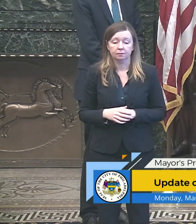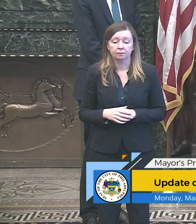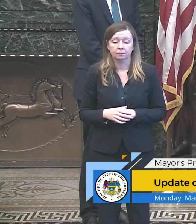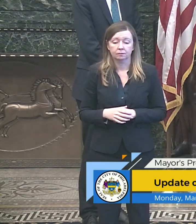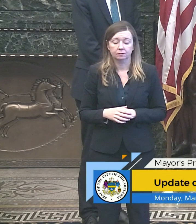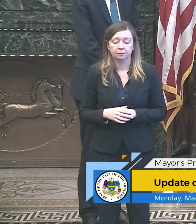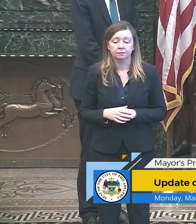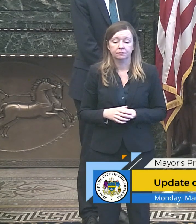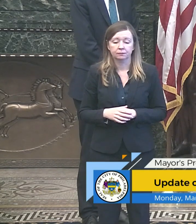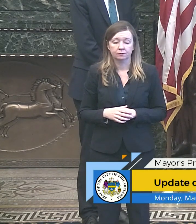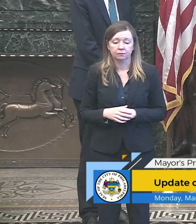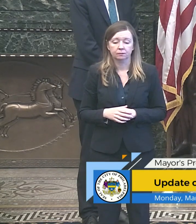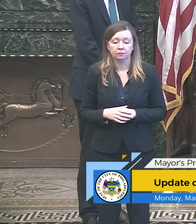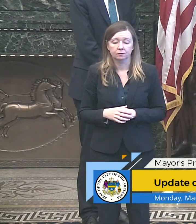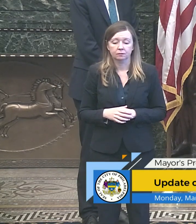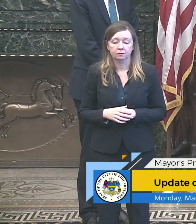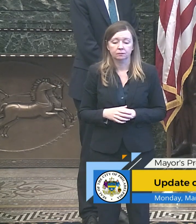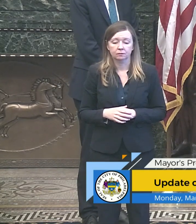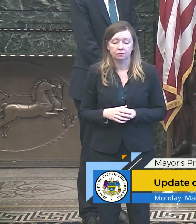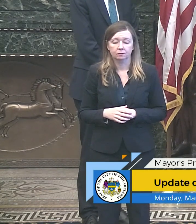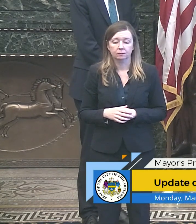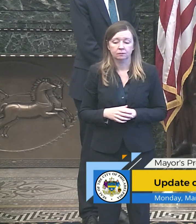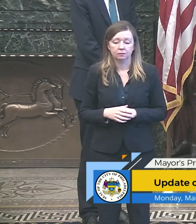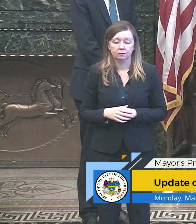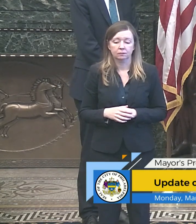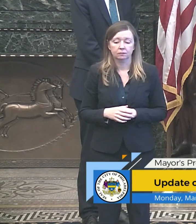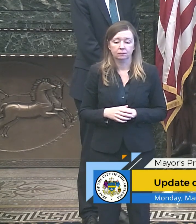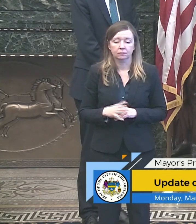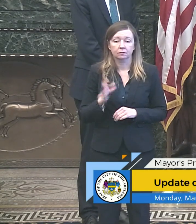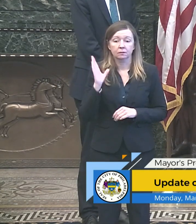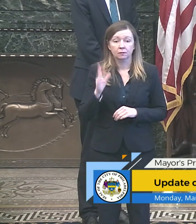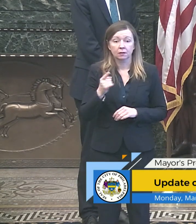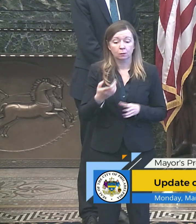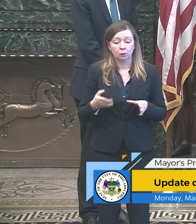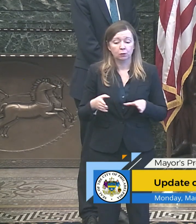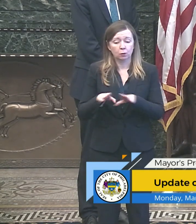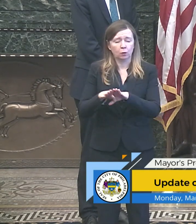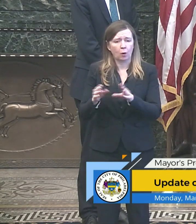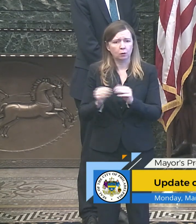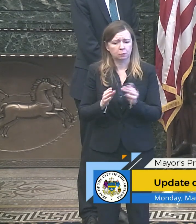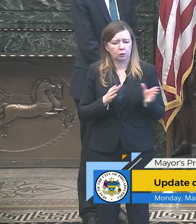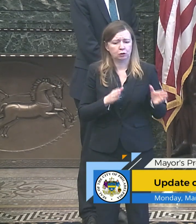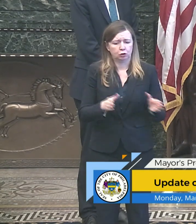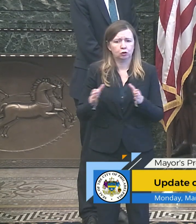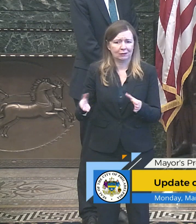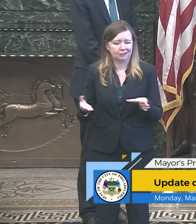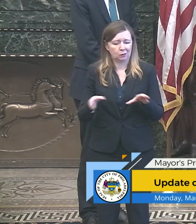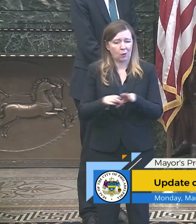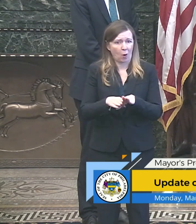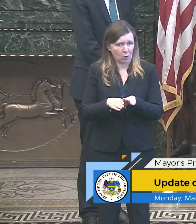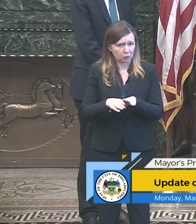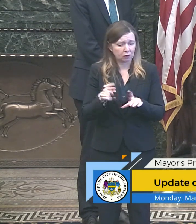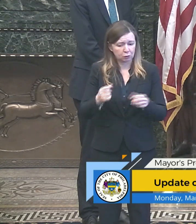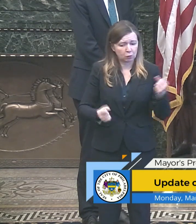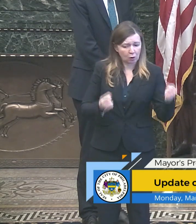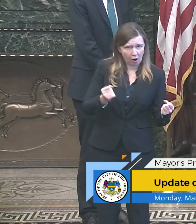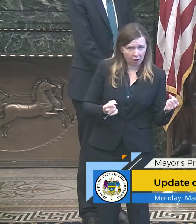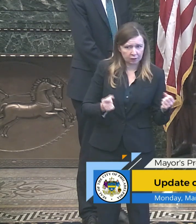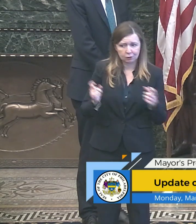my other question was, are you planning to close more roads to cars to give pedestrians